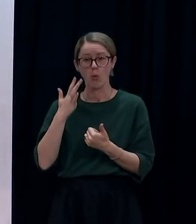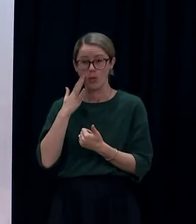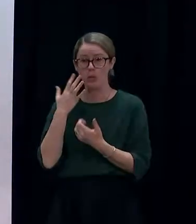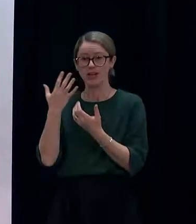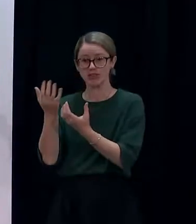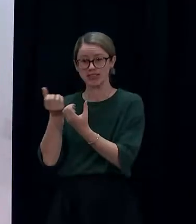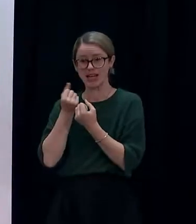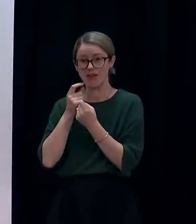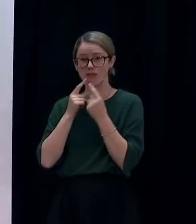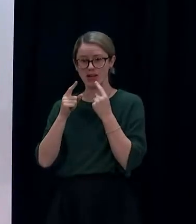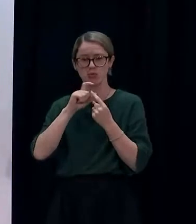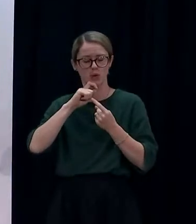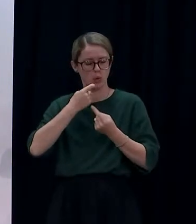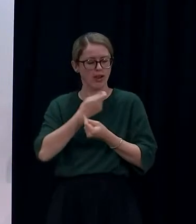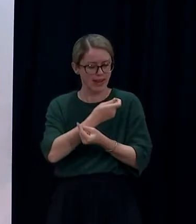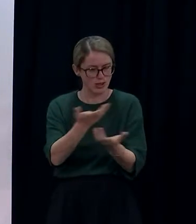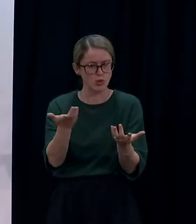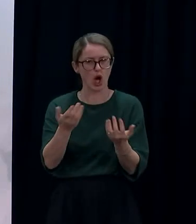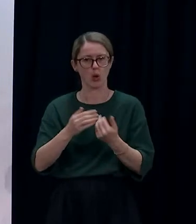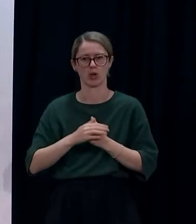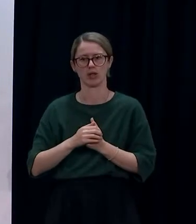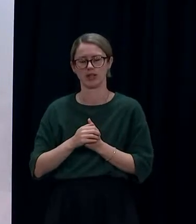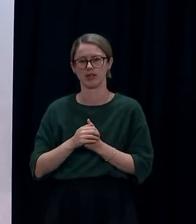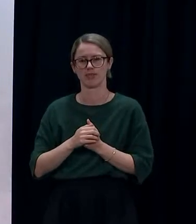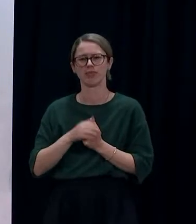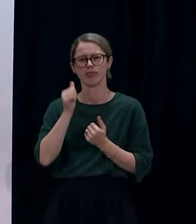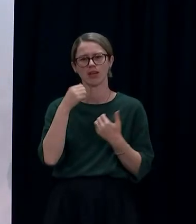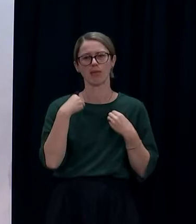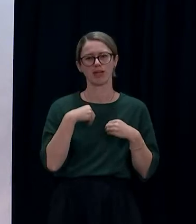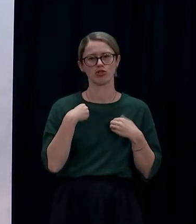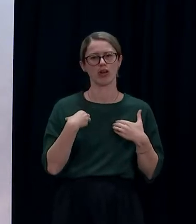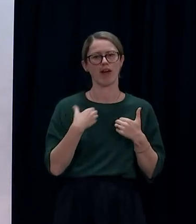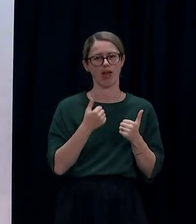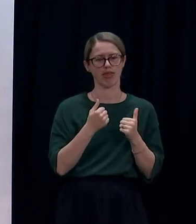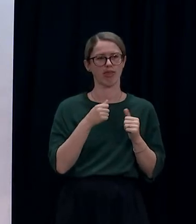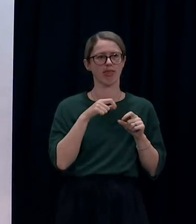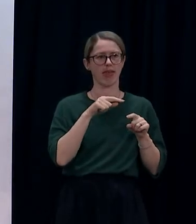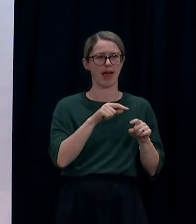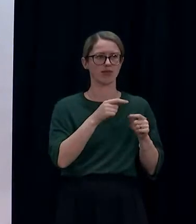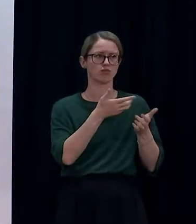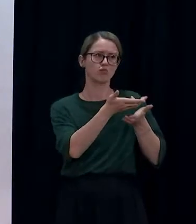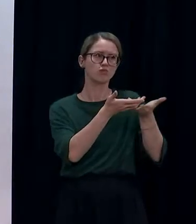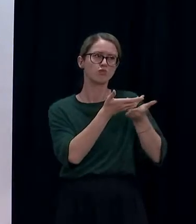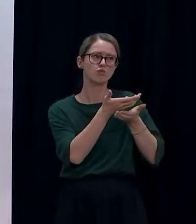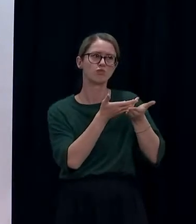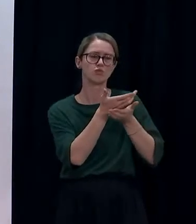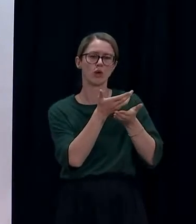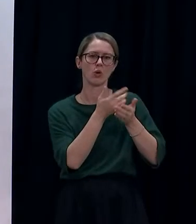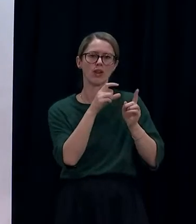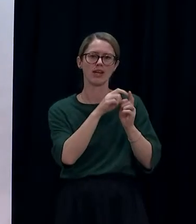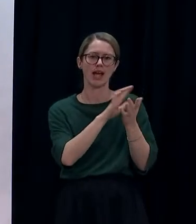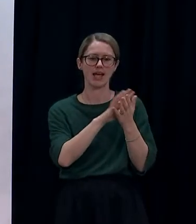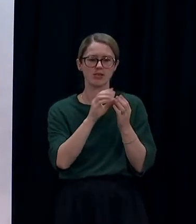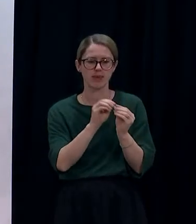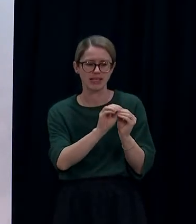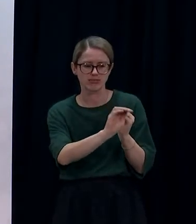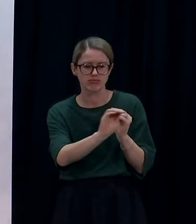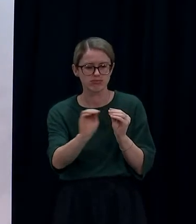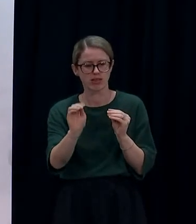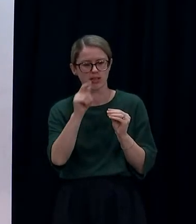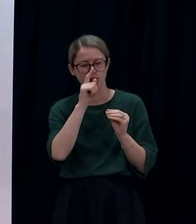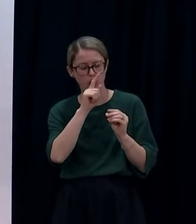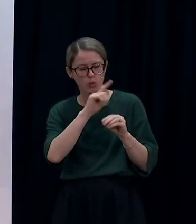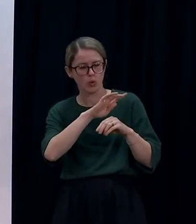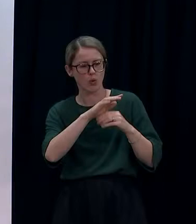say about them, we will. I know that the Ministry of Health stays in very close contact with both the DHBs and those that